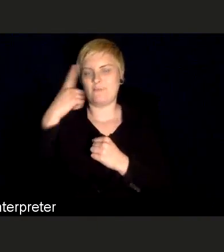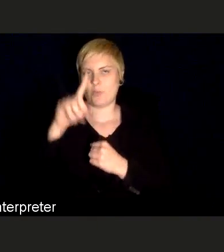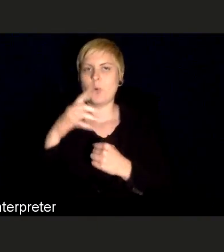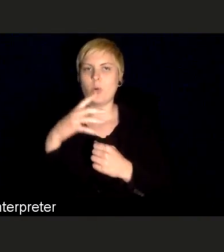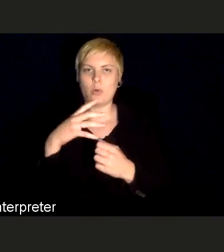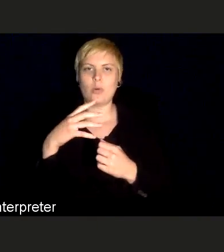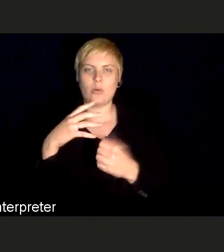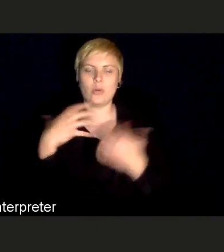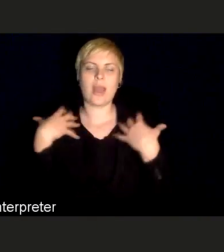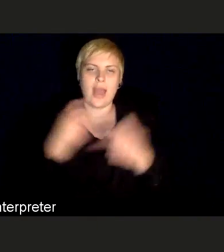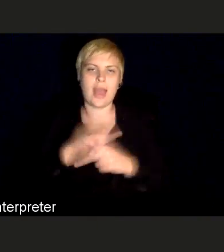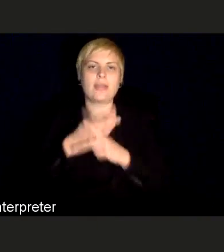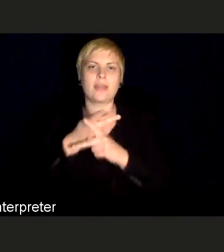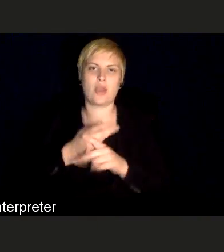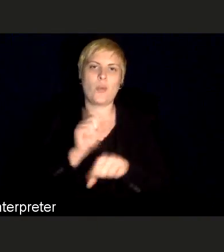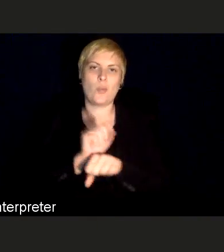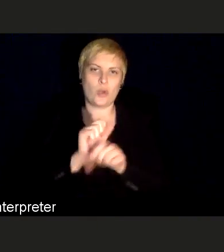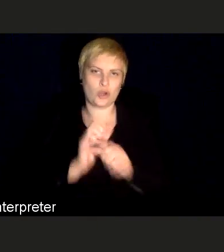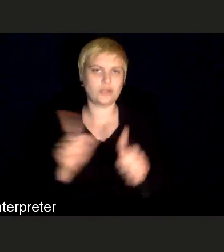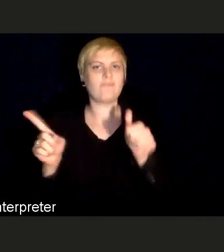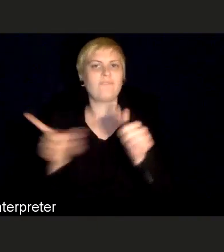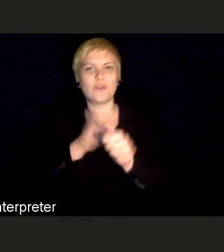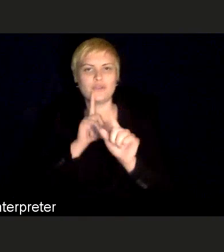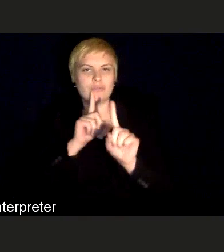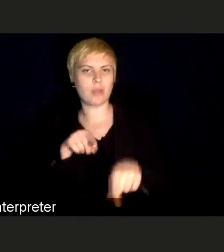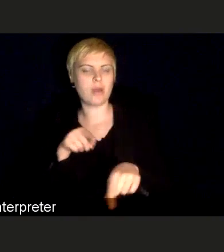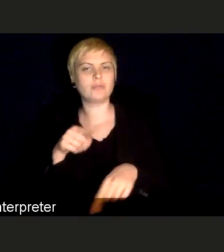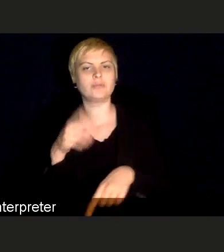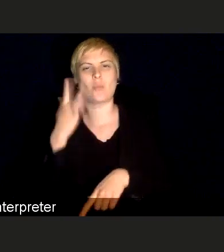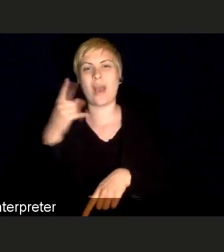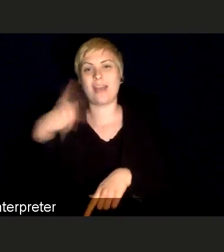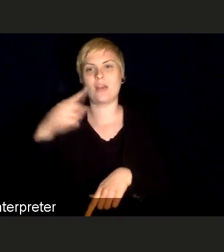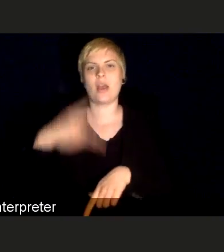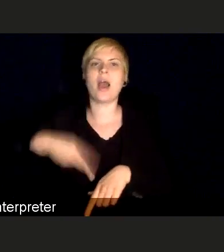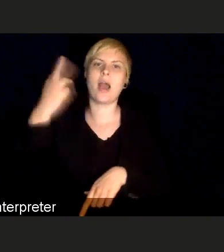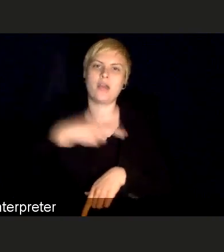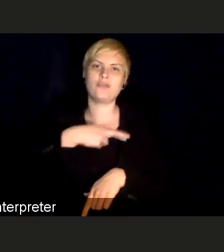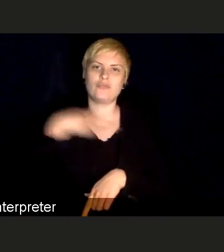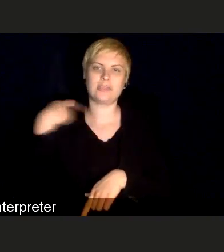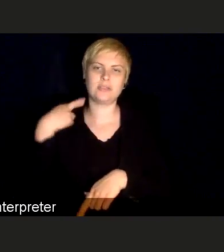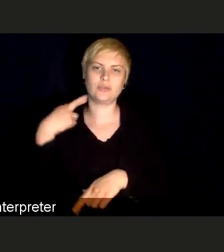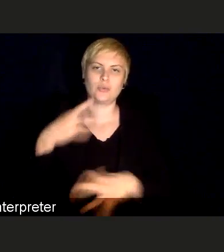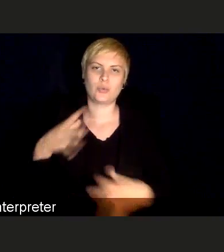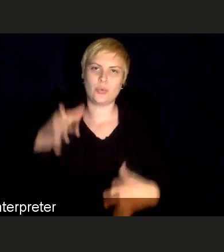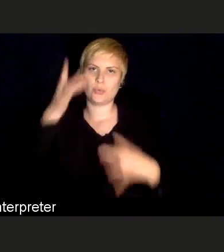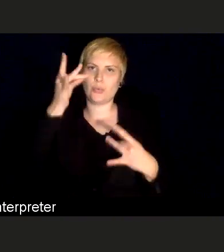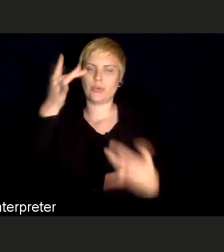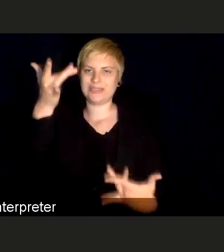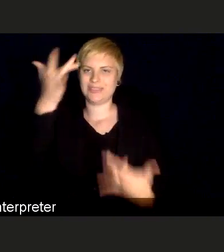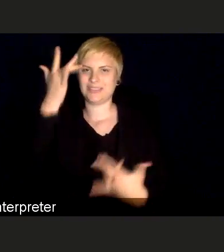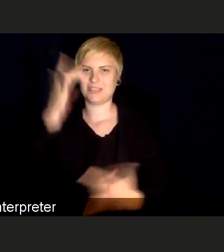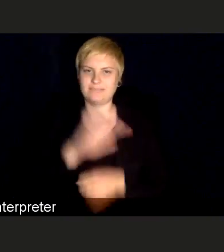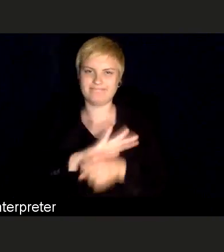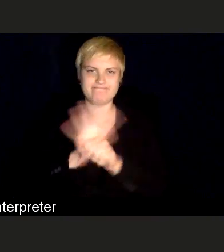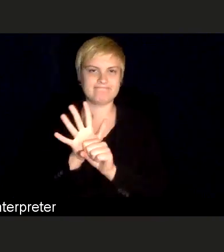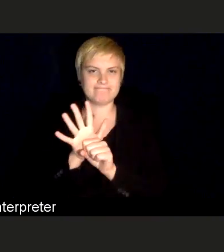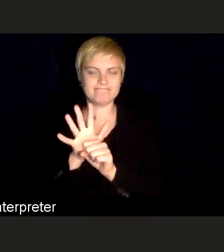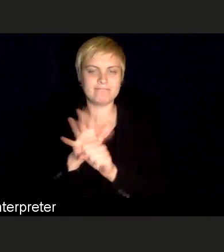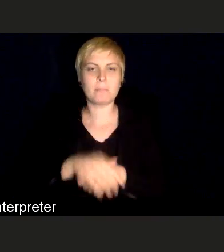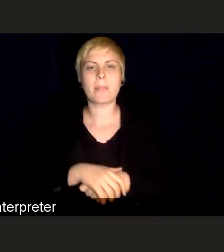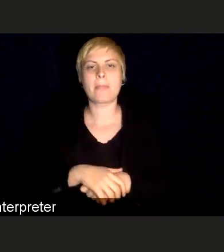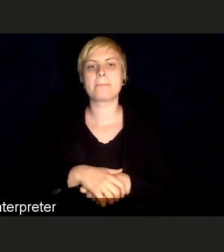first responders, because those folks are certainly at very high risk of contracting the COVID-19 virus.